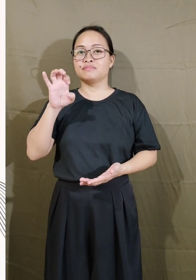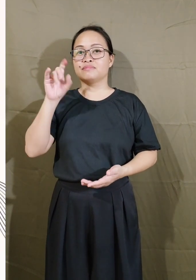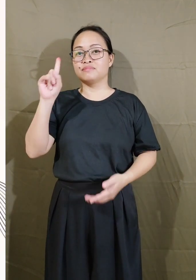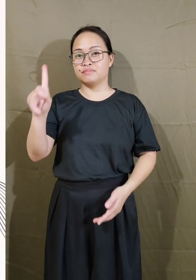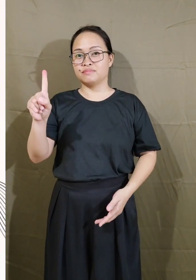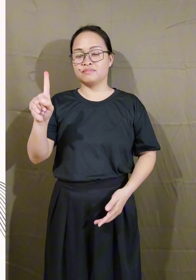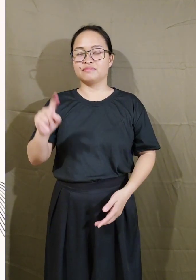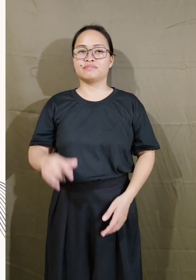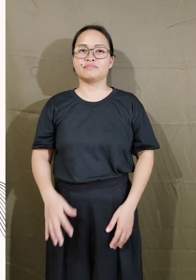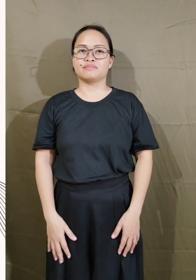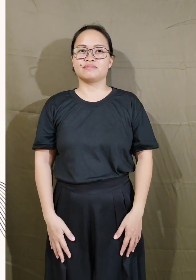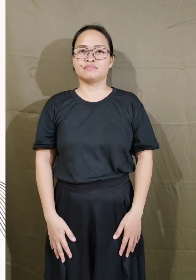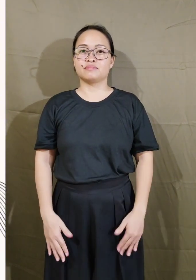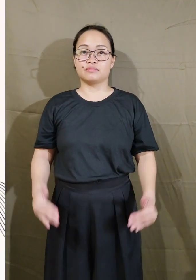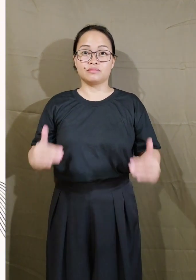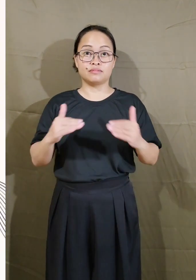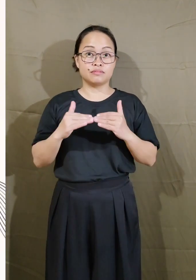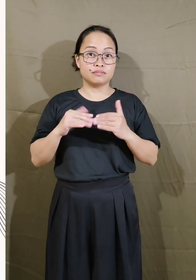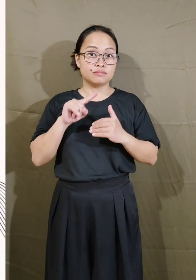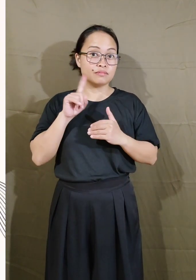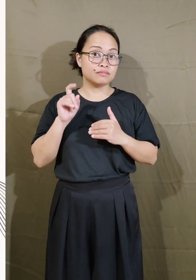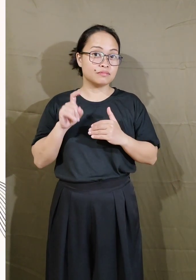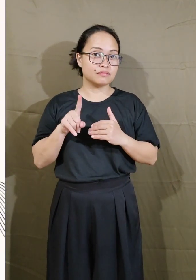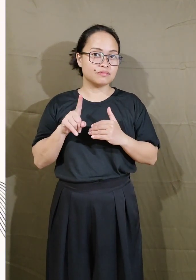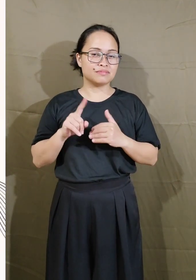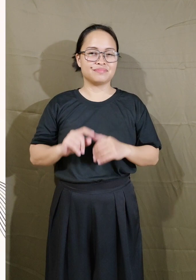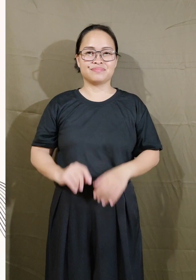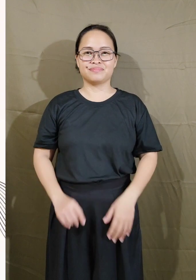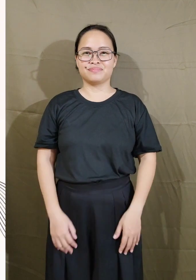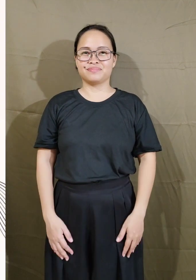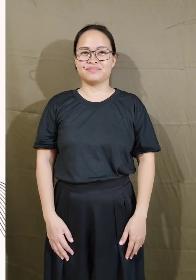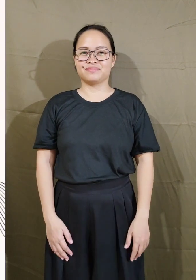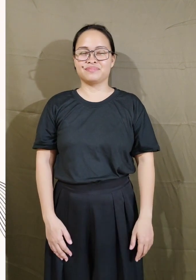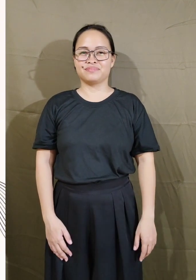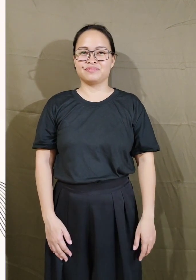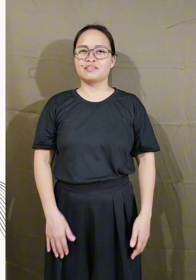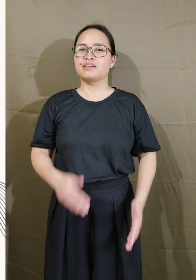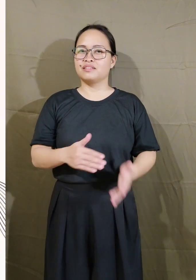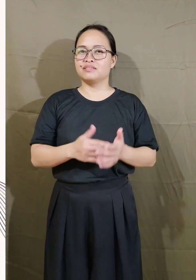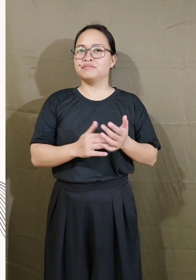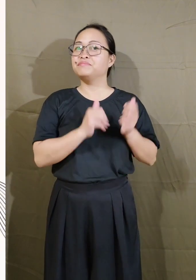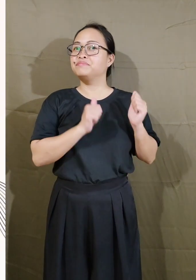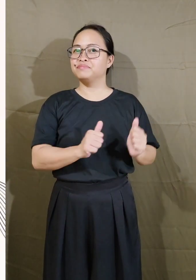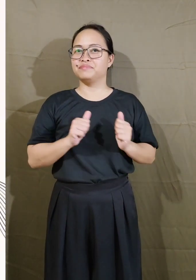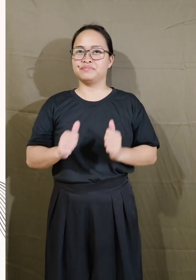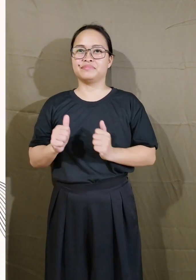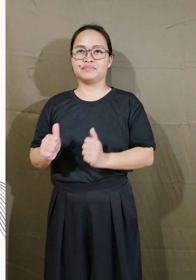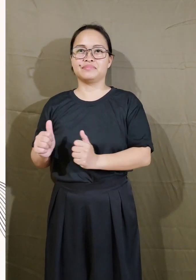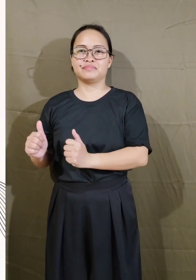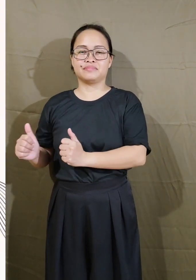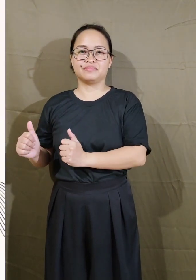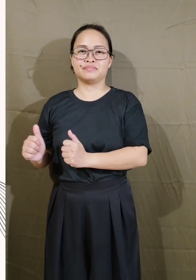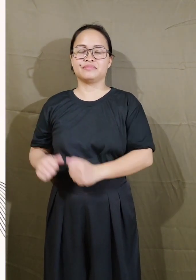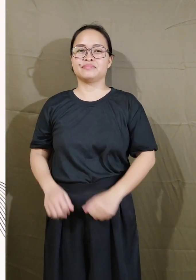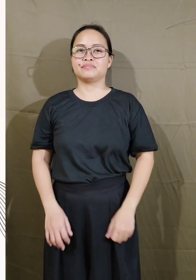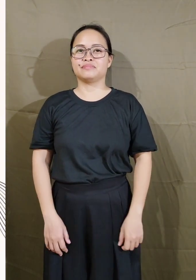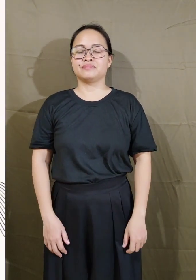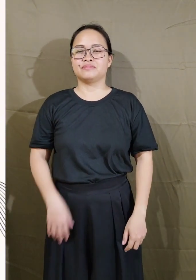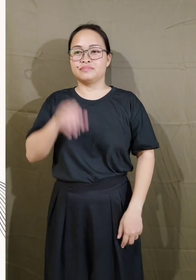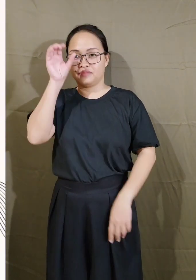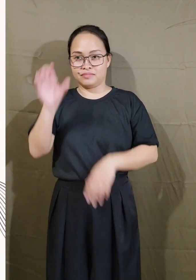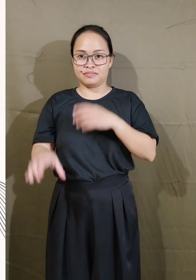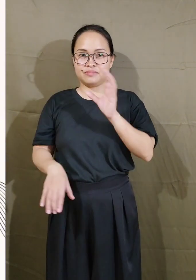1,901 is equal to. Now following the steps, let's align the